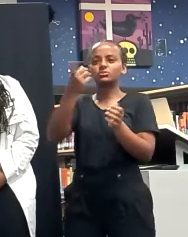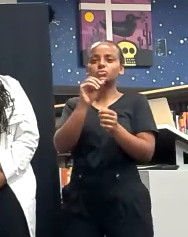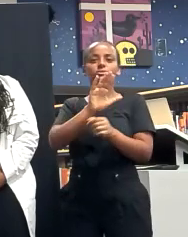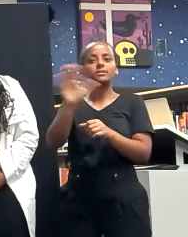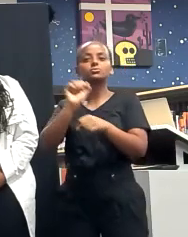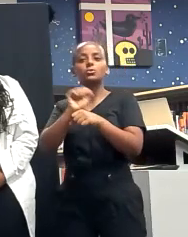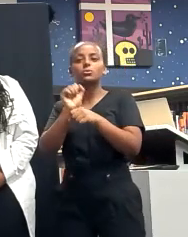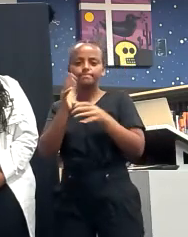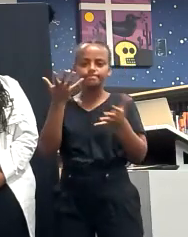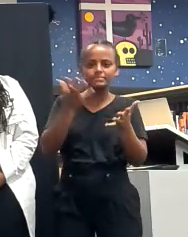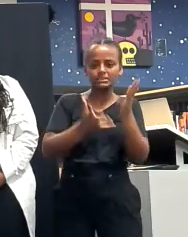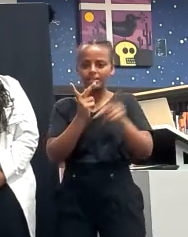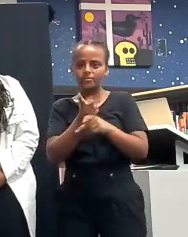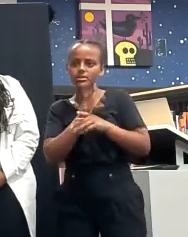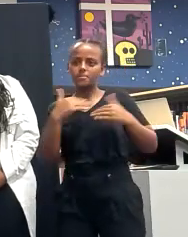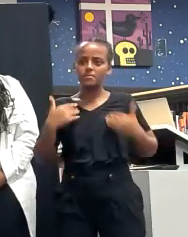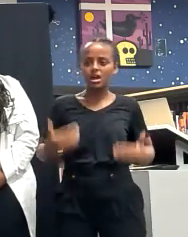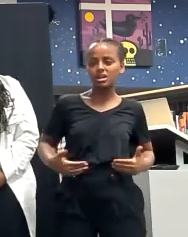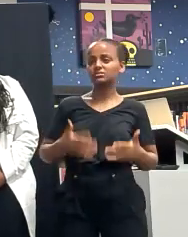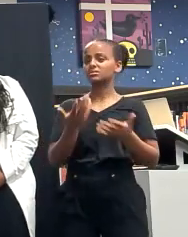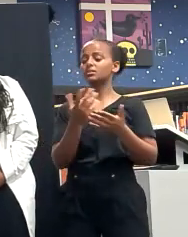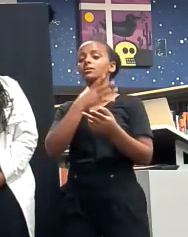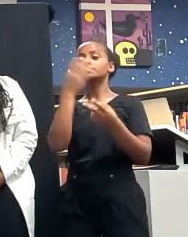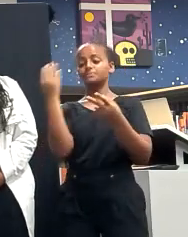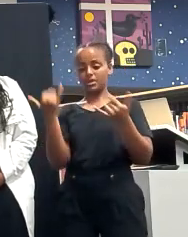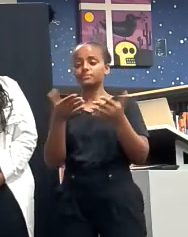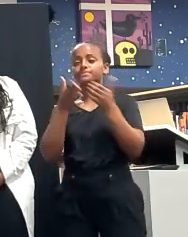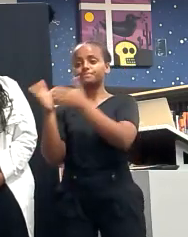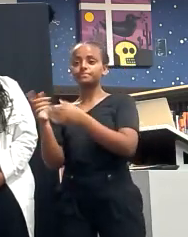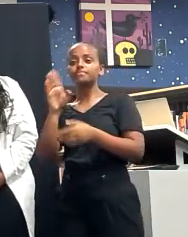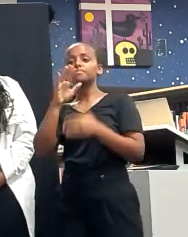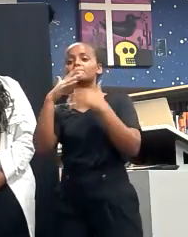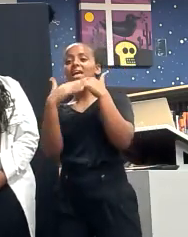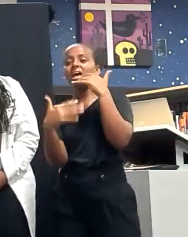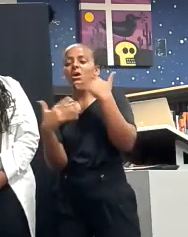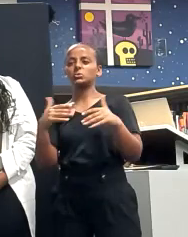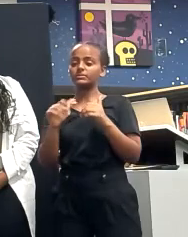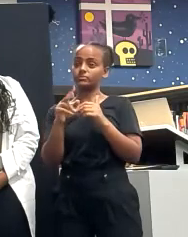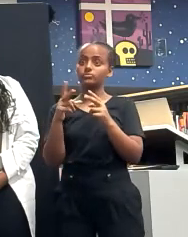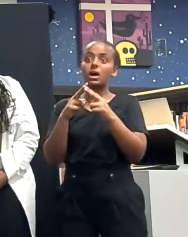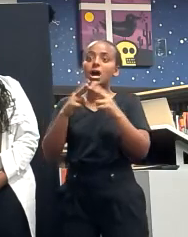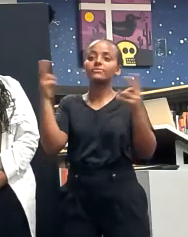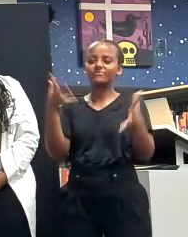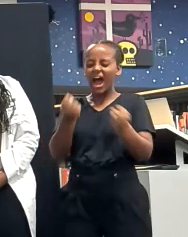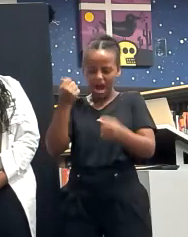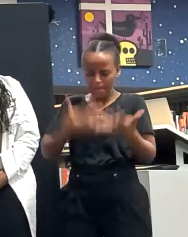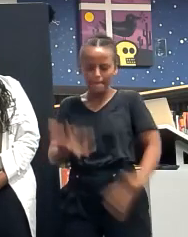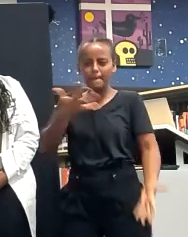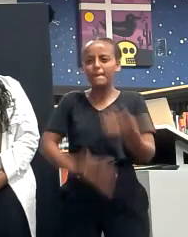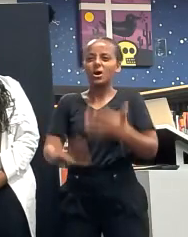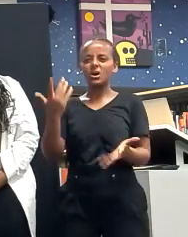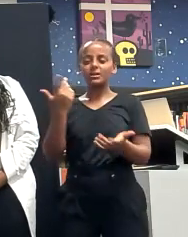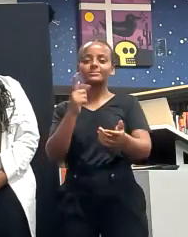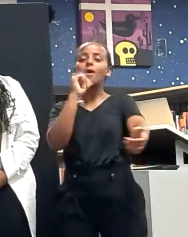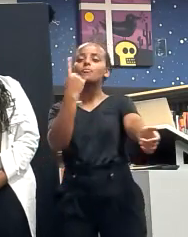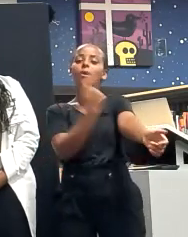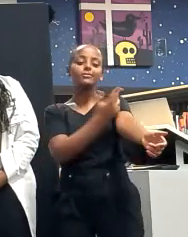to really figure out what was going on, because patients sometimes were just embarrassed about being open about their drinking and